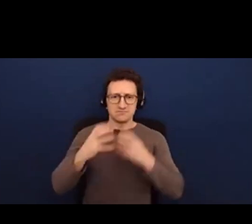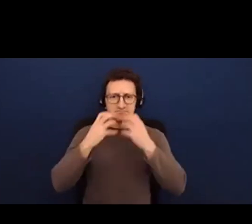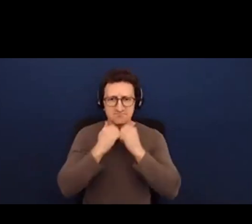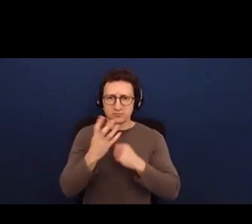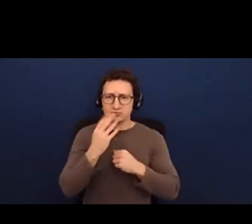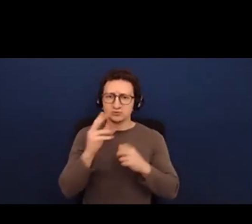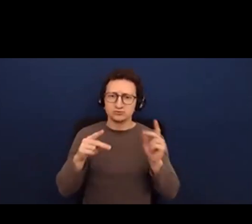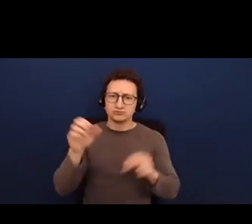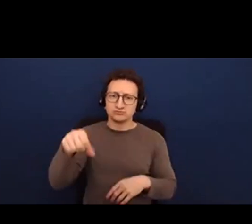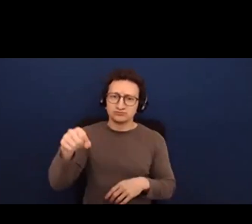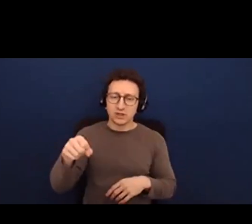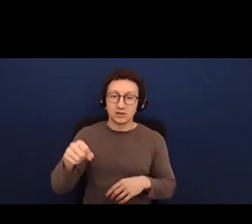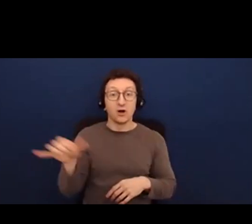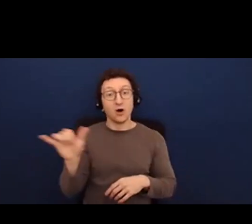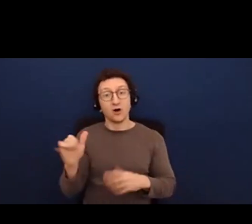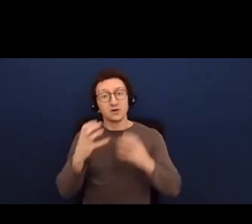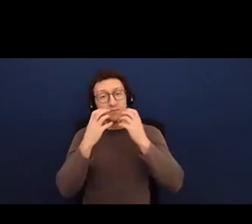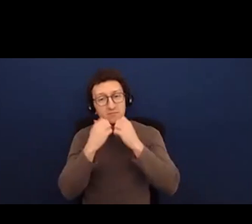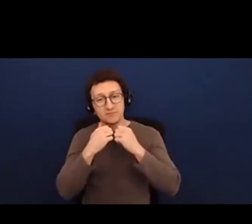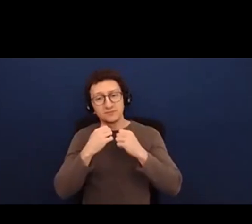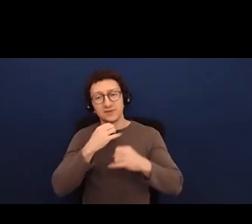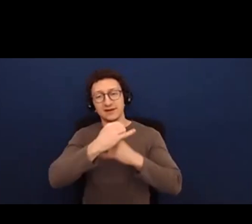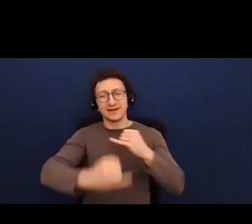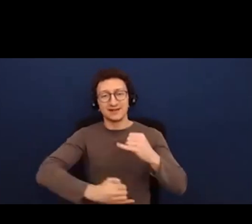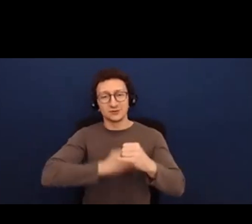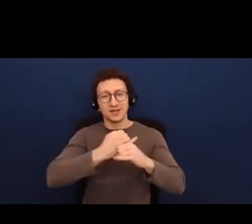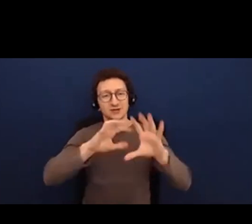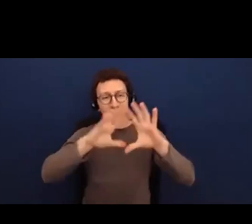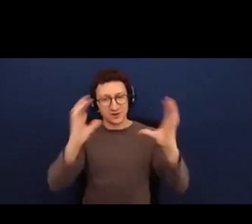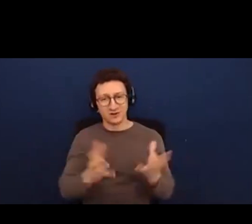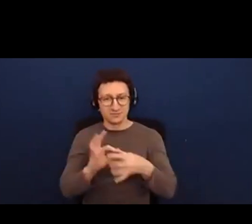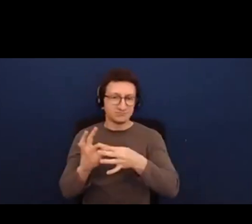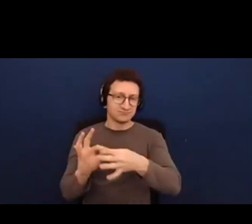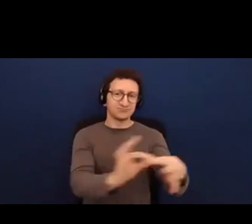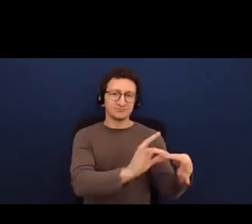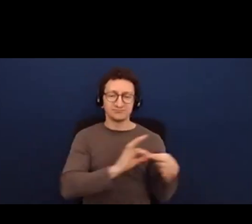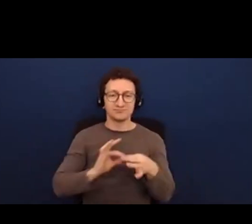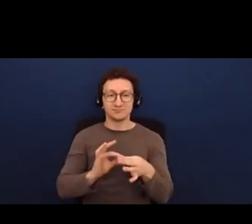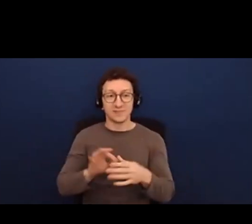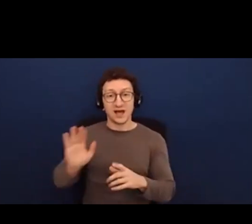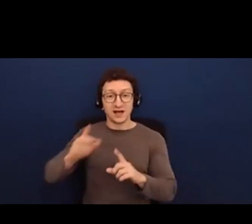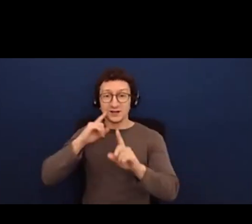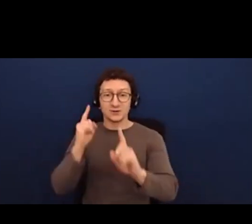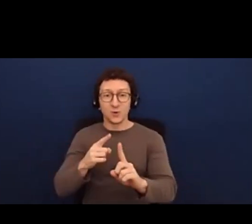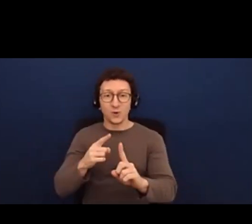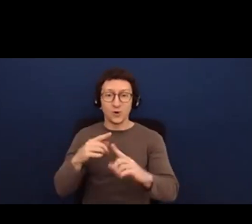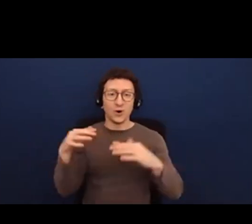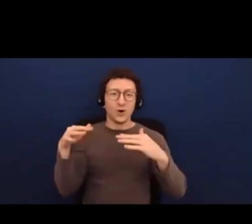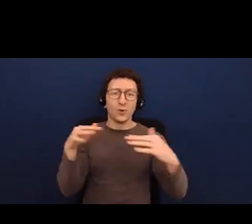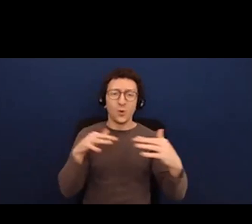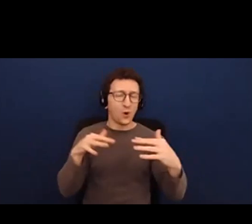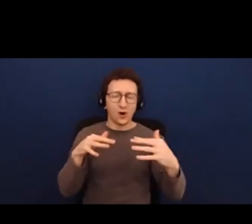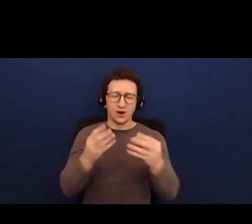He longed for peace in the midst of the war. He longed for peace in which there would be no war, not just a cessation